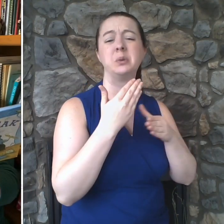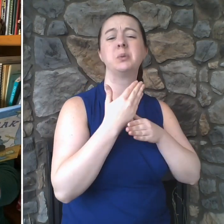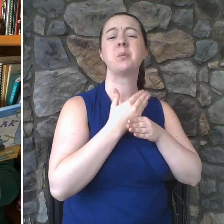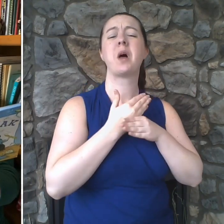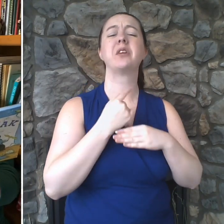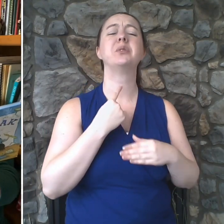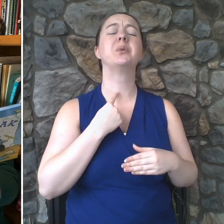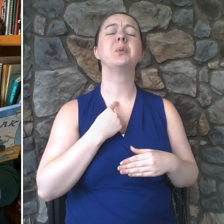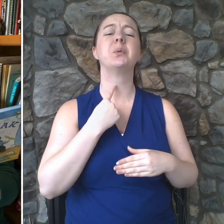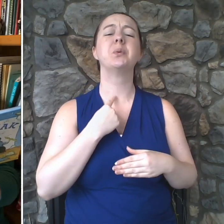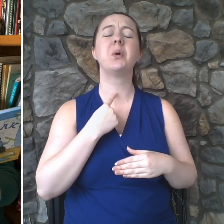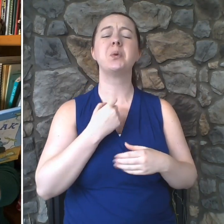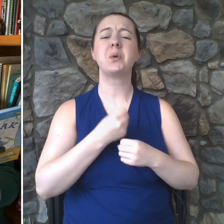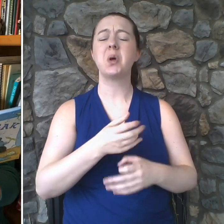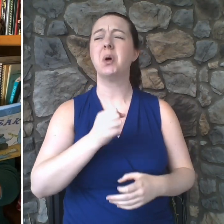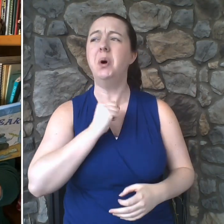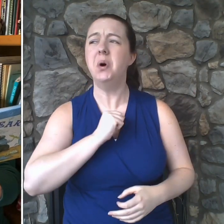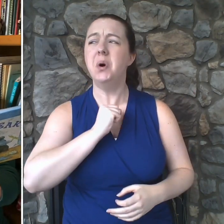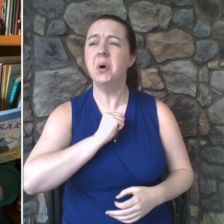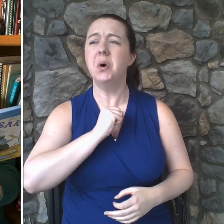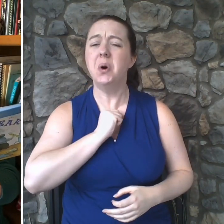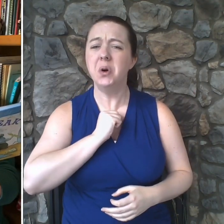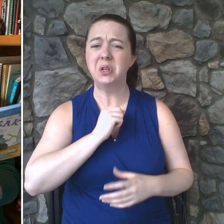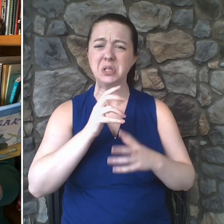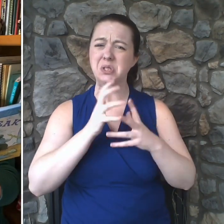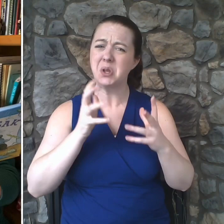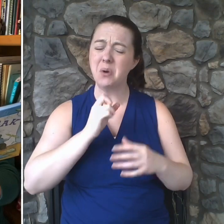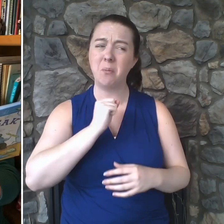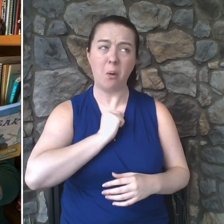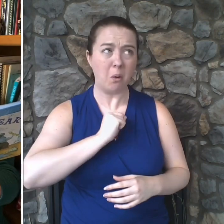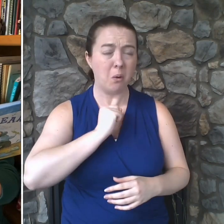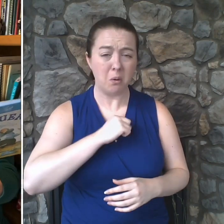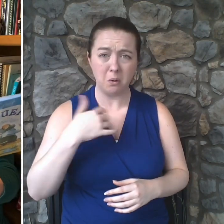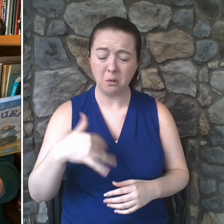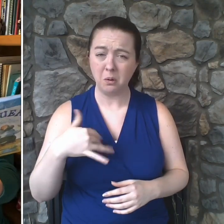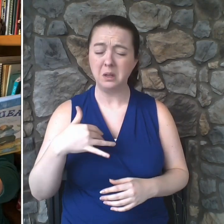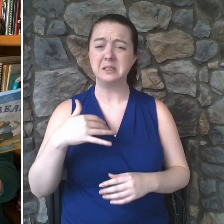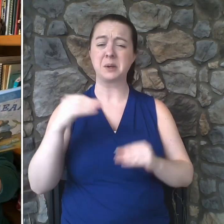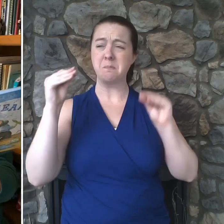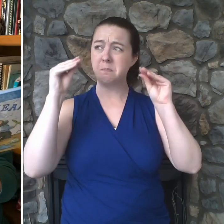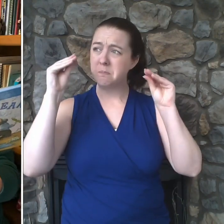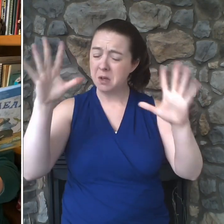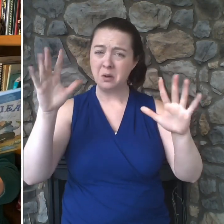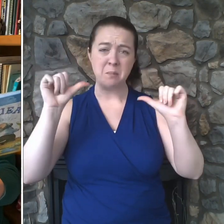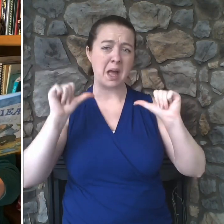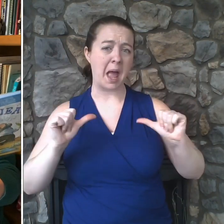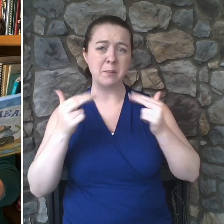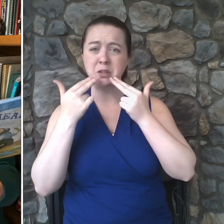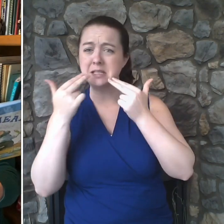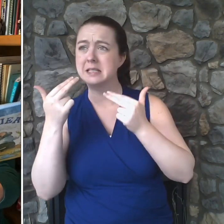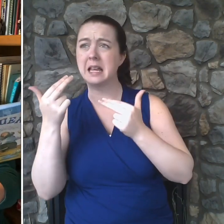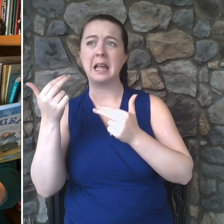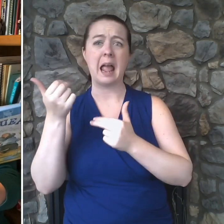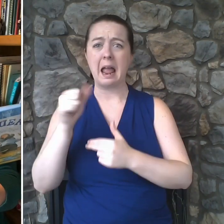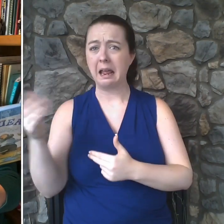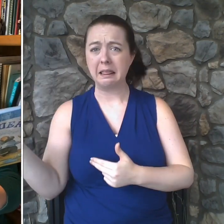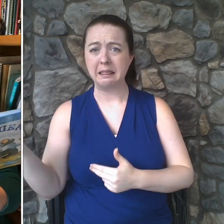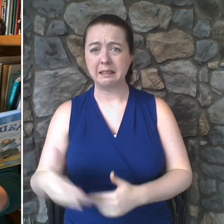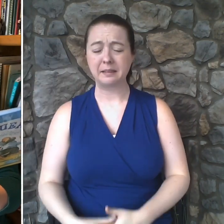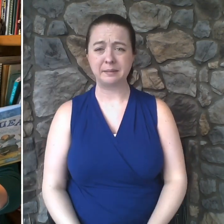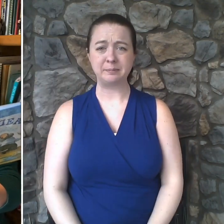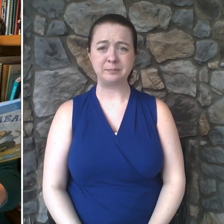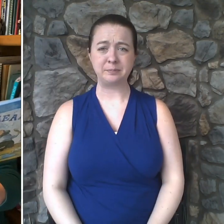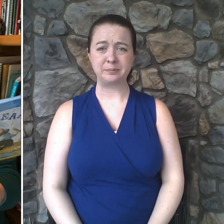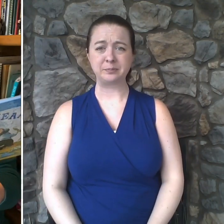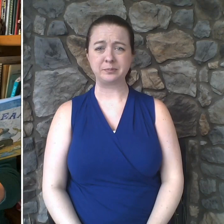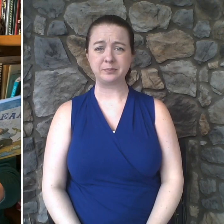delicate throat and made him cough so much that it was a miracle he could utter a